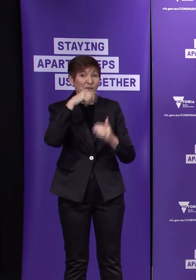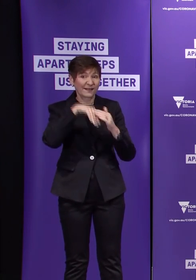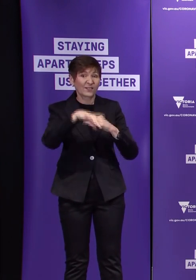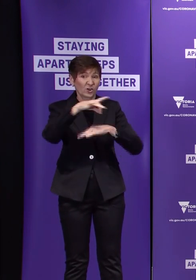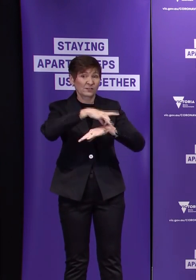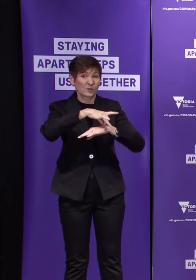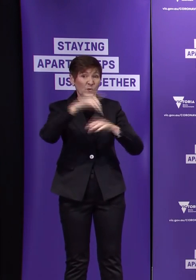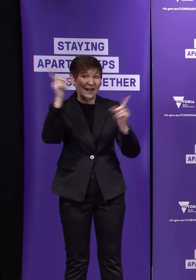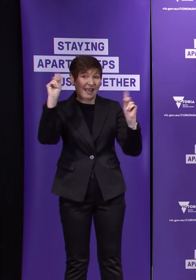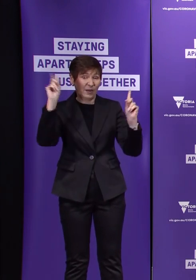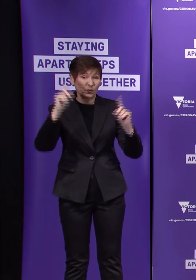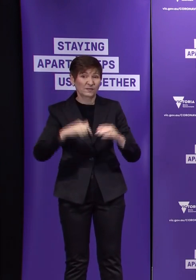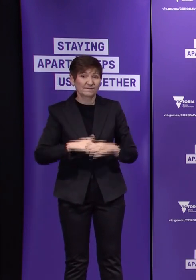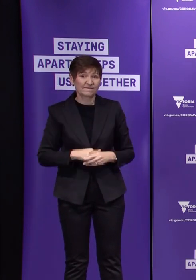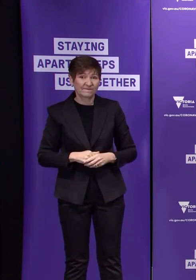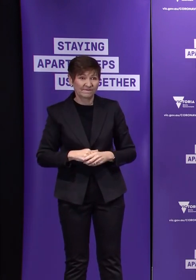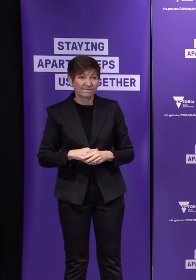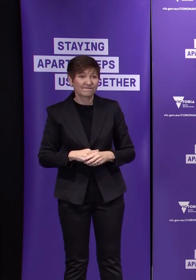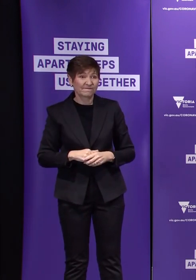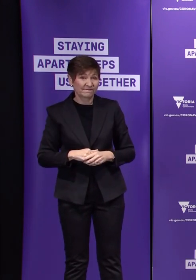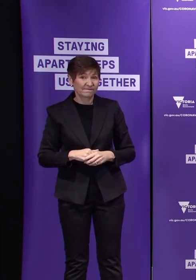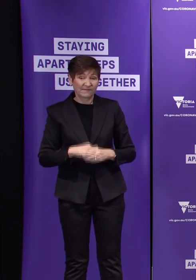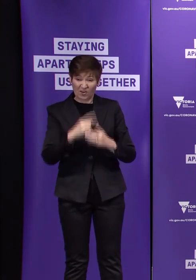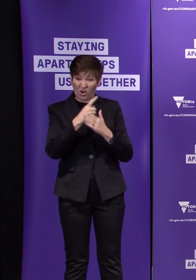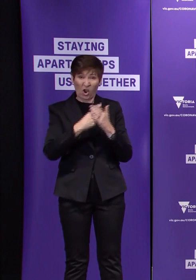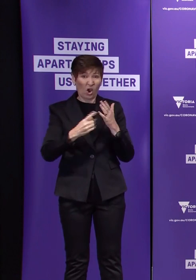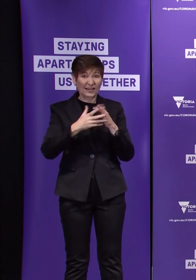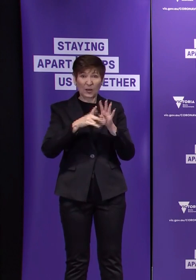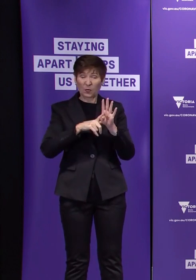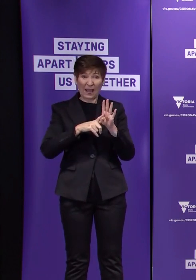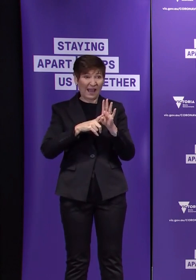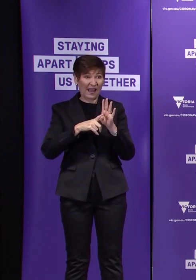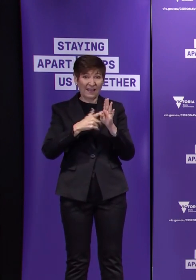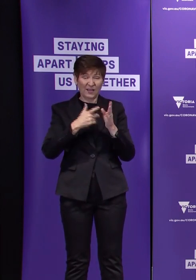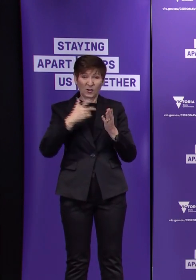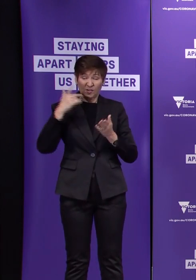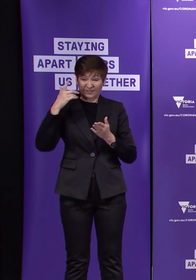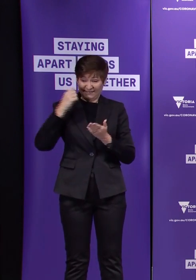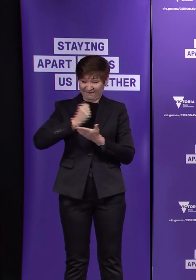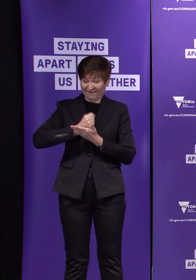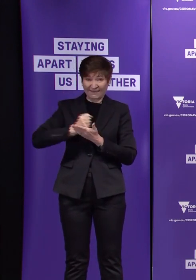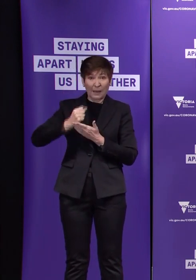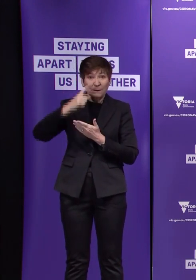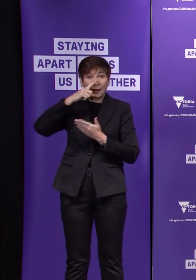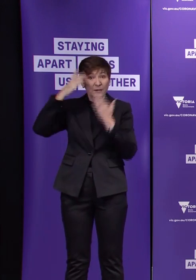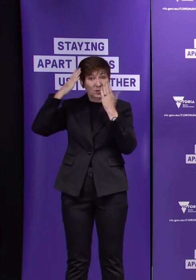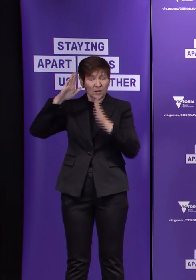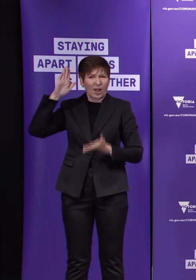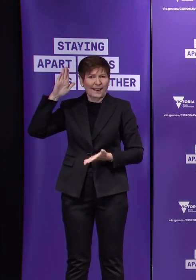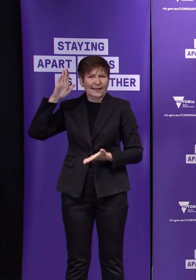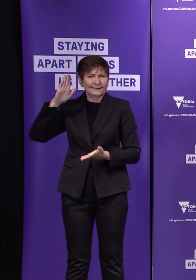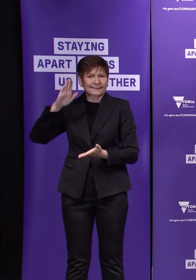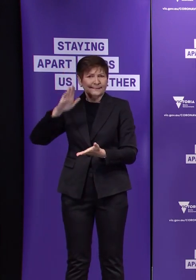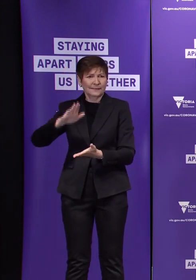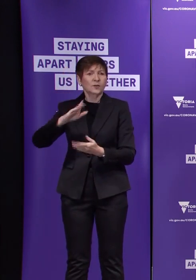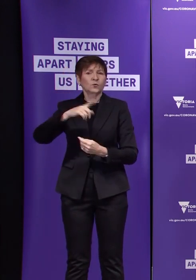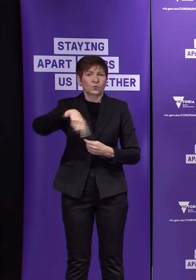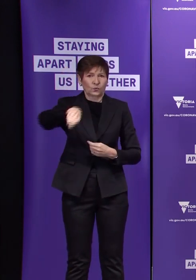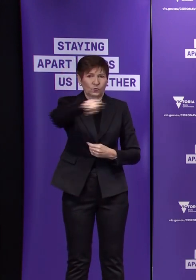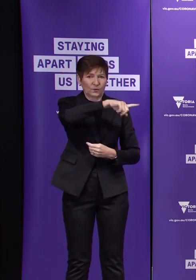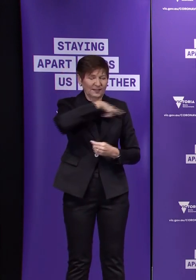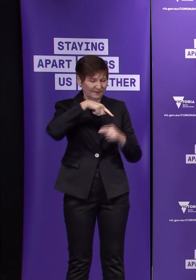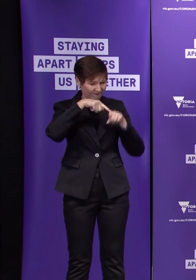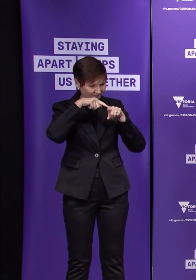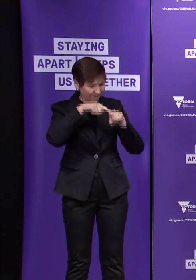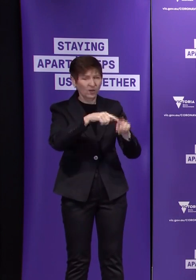to see more people through this, is for all of us to acknowledge that it's a long haul, and we've all just got to